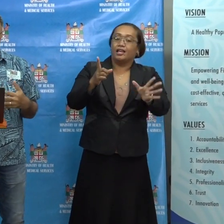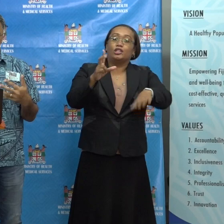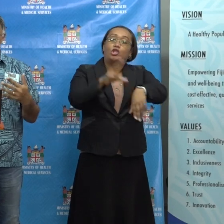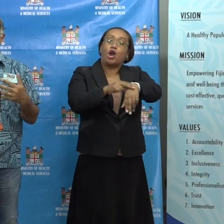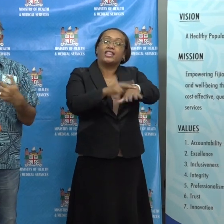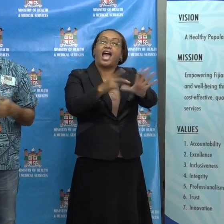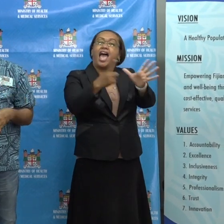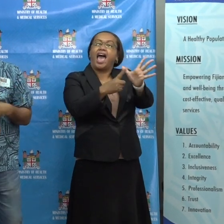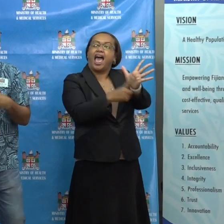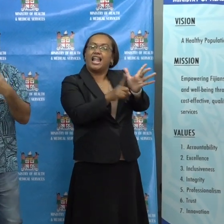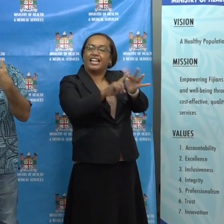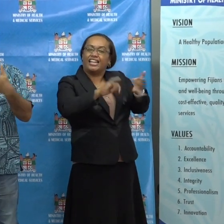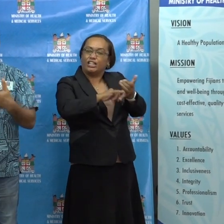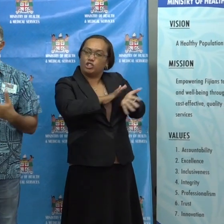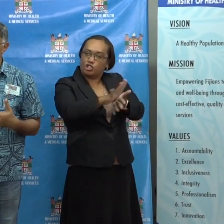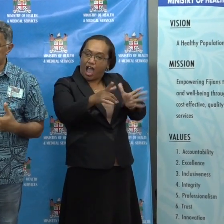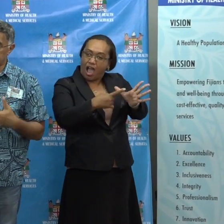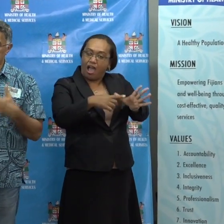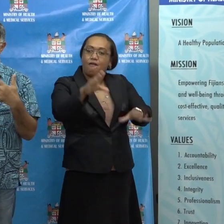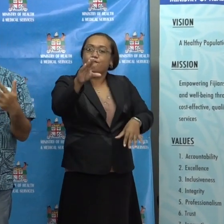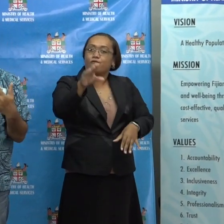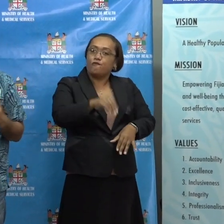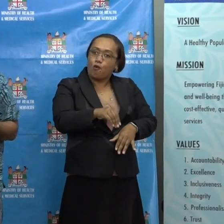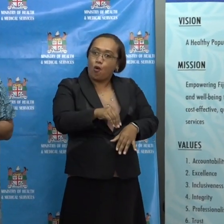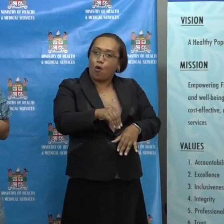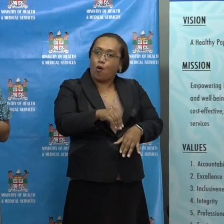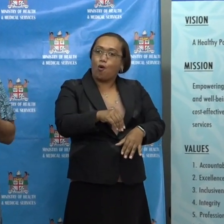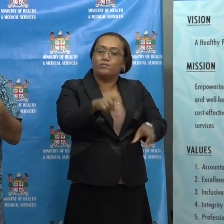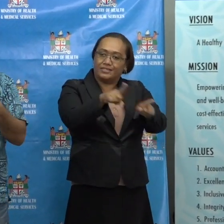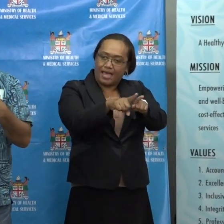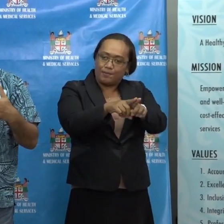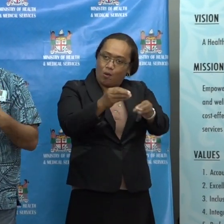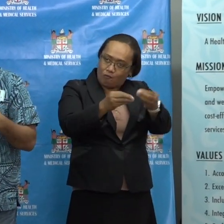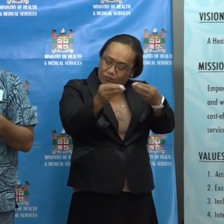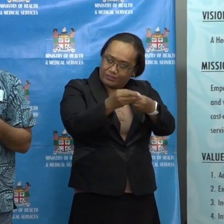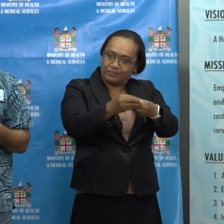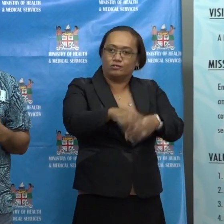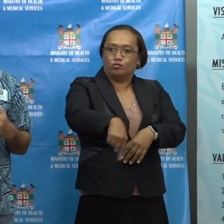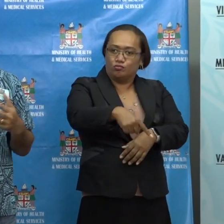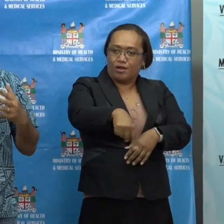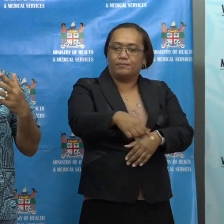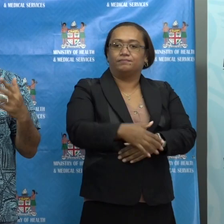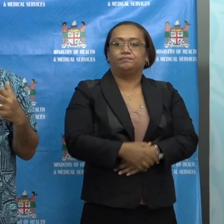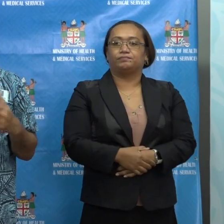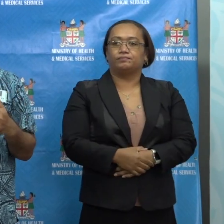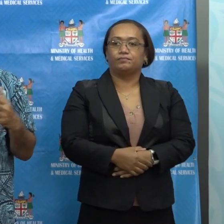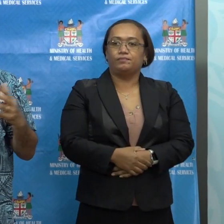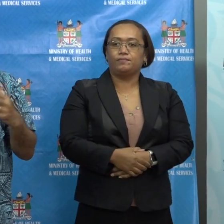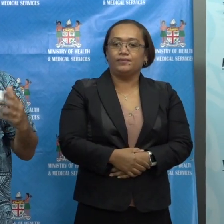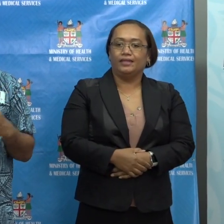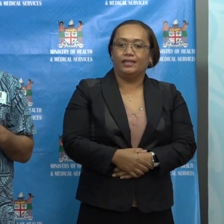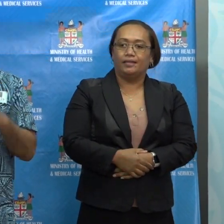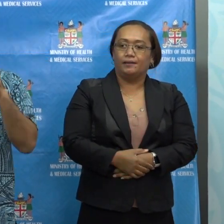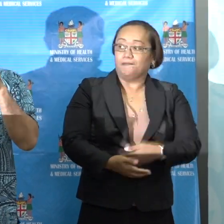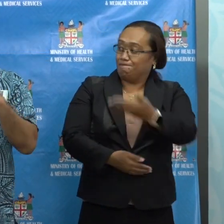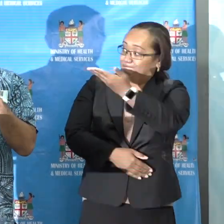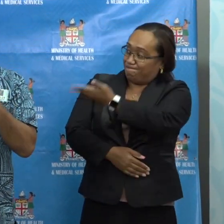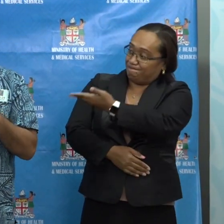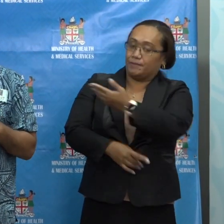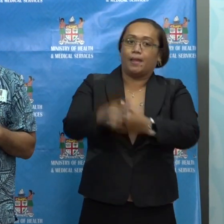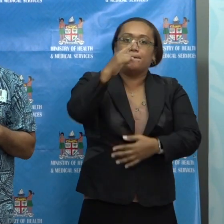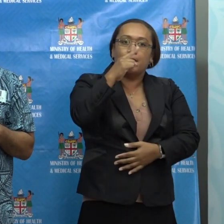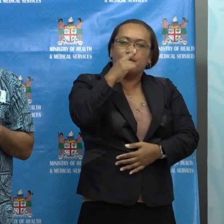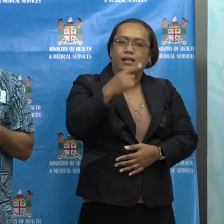just wanted to demonstrate that, given what I'm going to announce, this is the caliber of people that we have had to pull together to try and